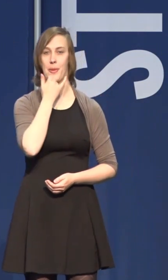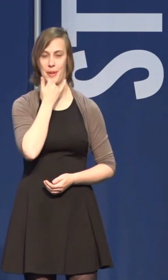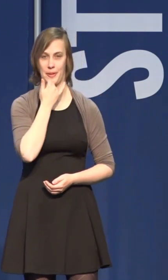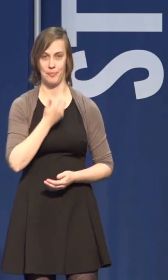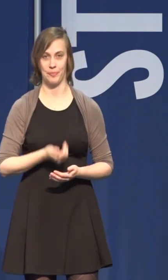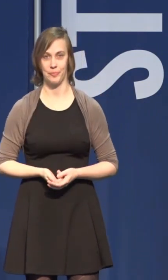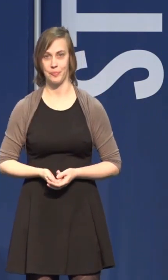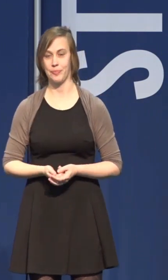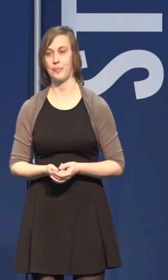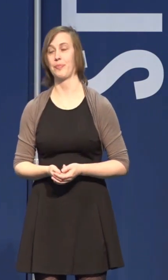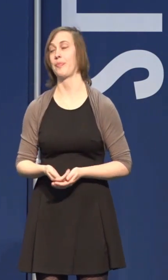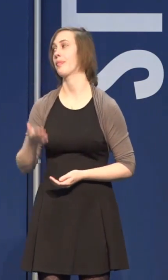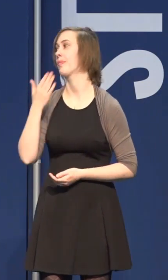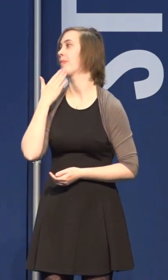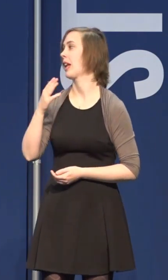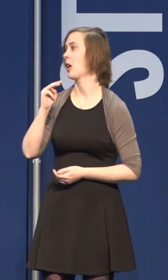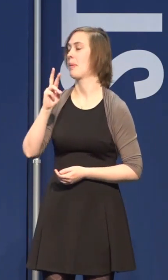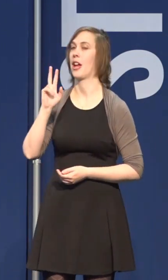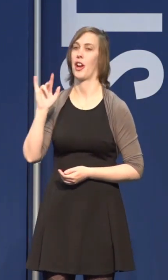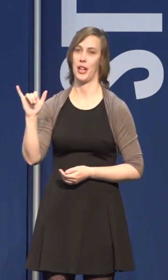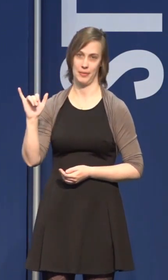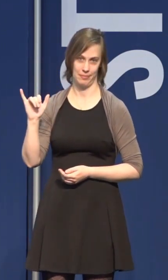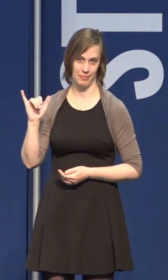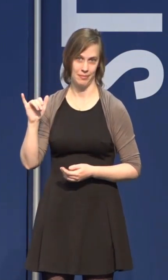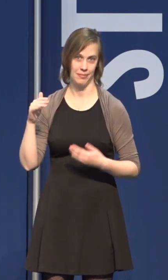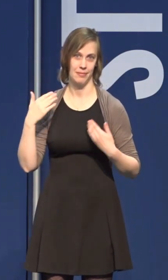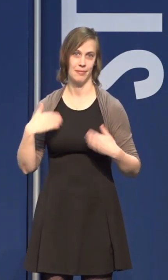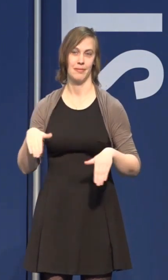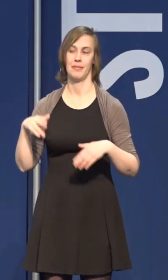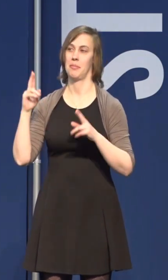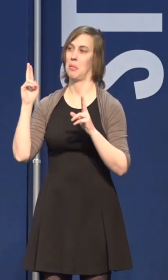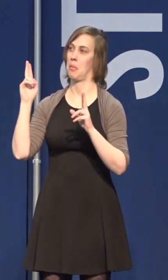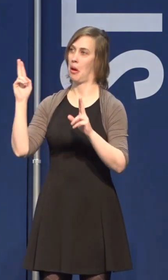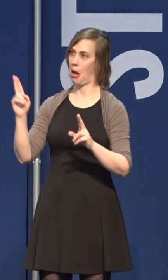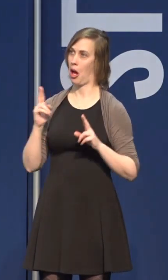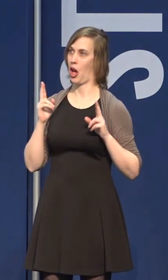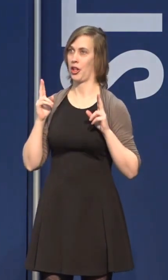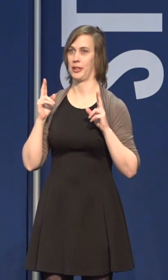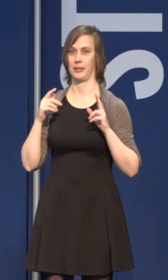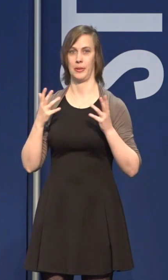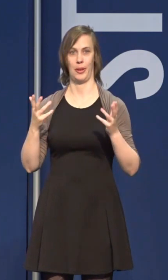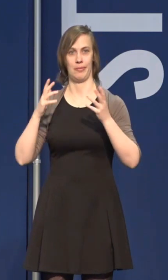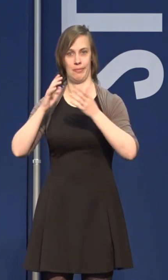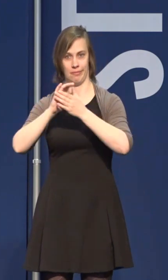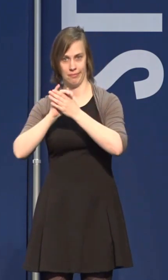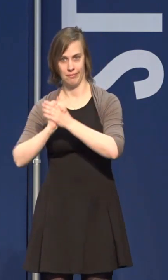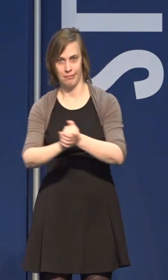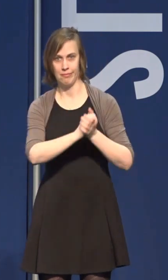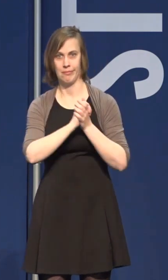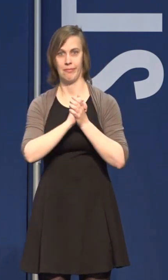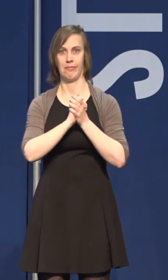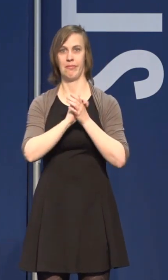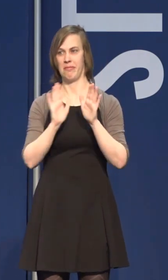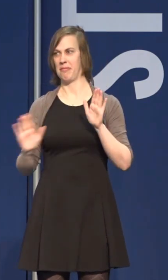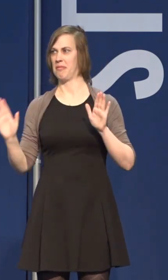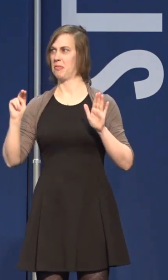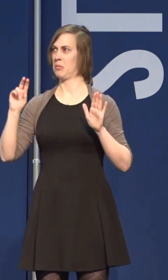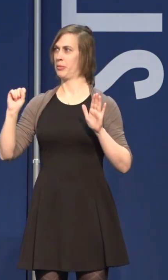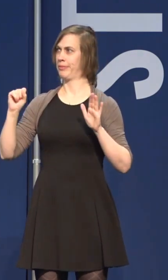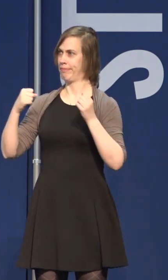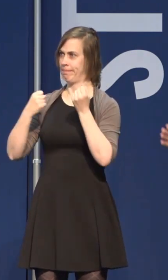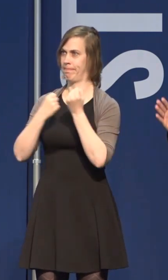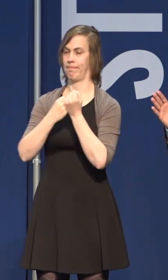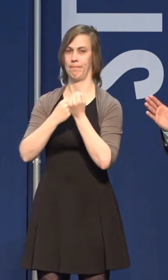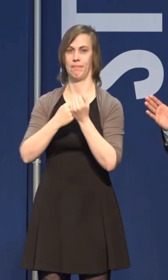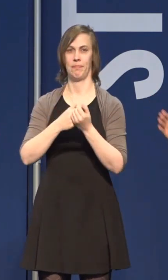Thank you so much, Mary. Folks, it is an absolute honor on behalf of the province to congratulate you on today's success. A success I